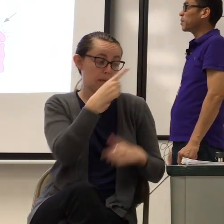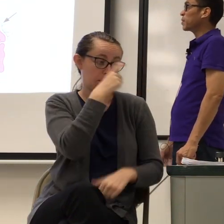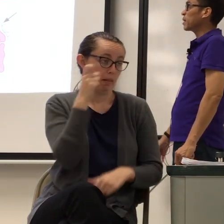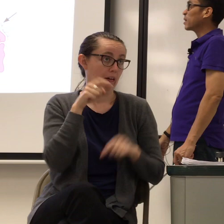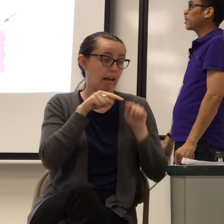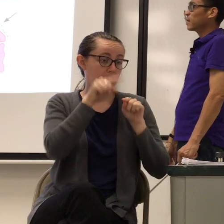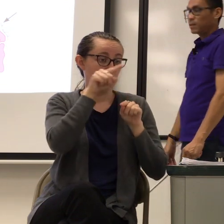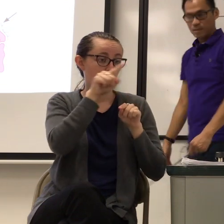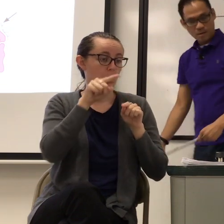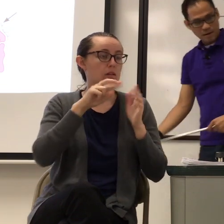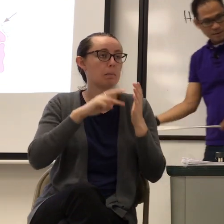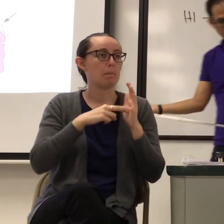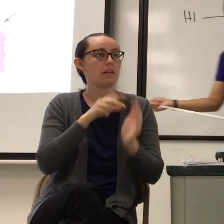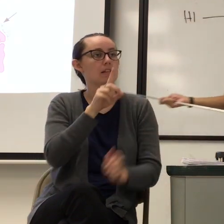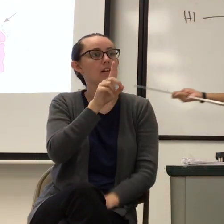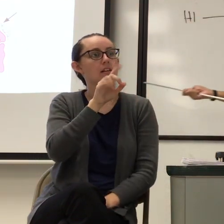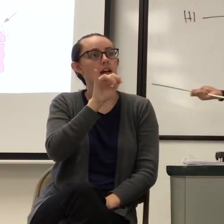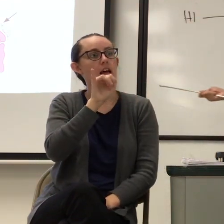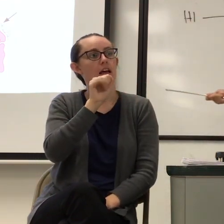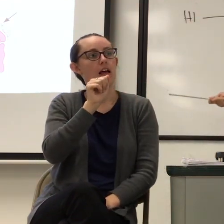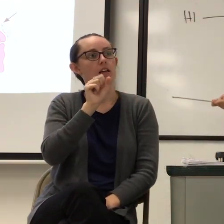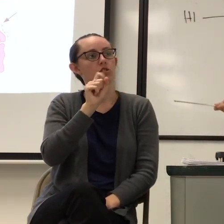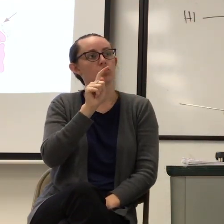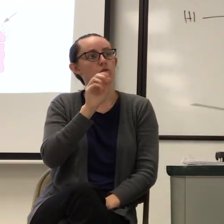other possibility. All right.